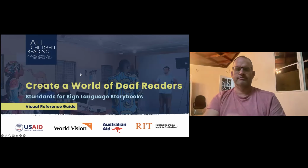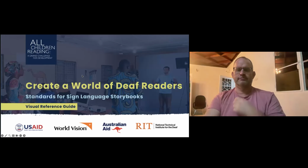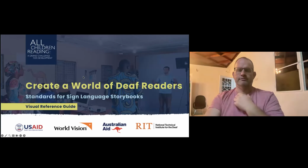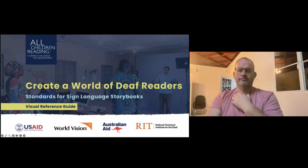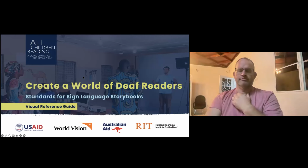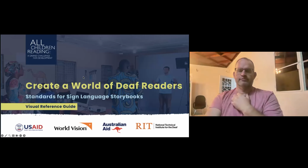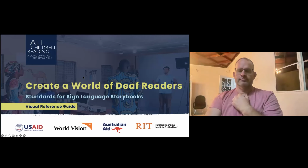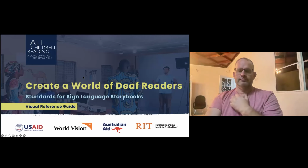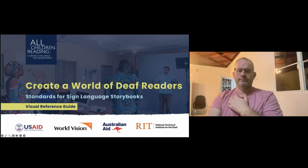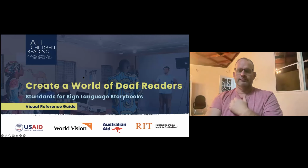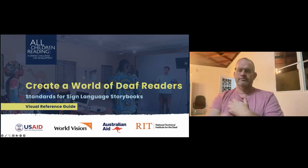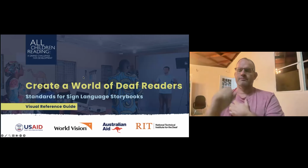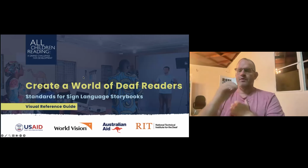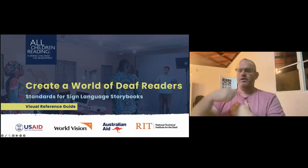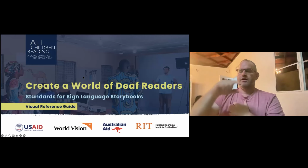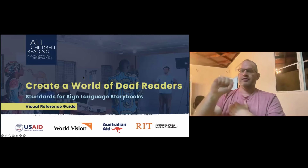in the guidelines.